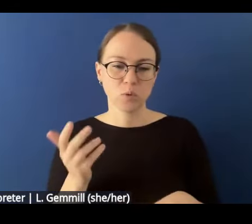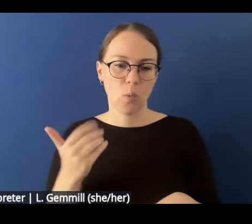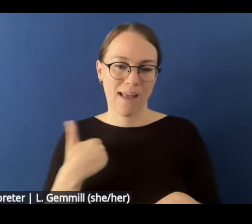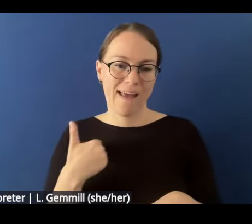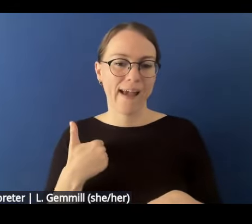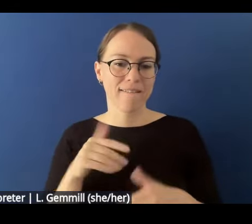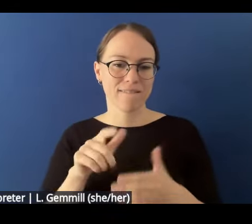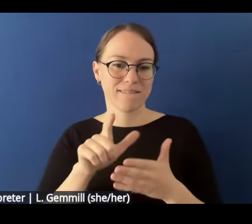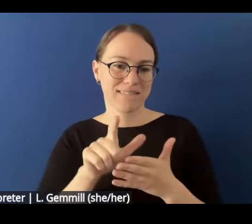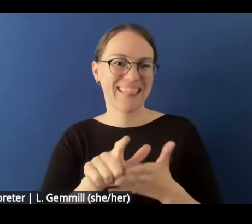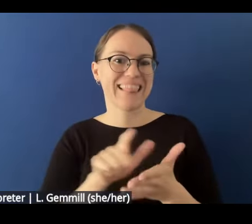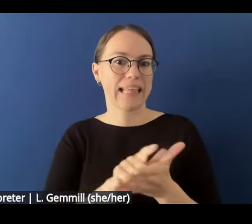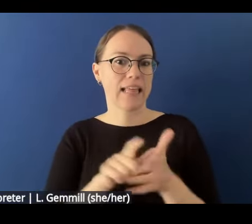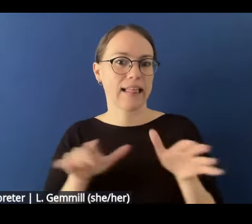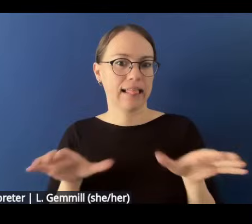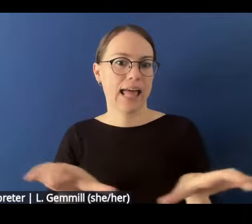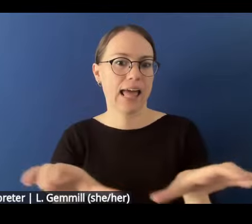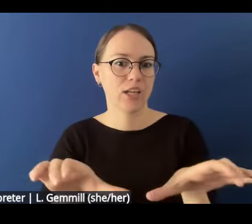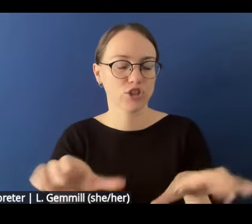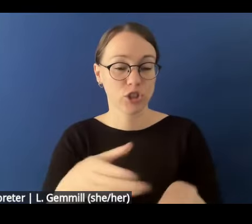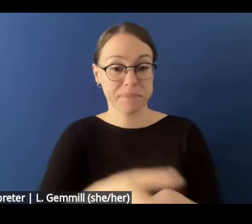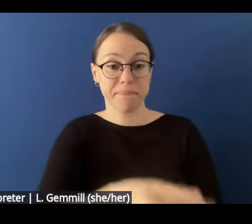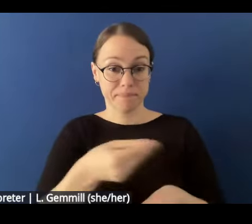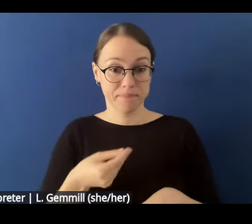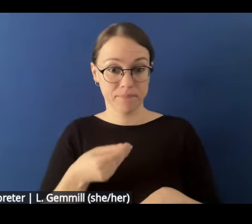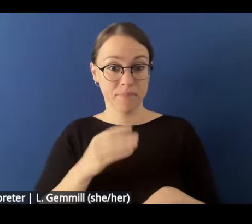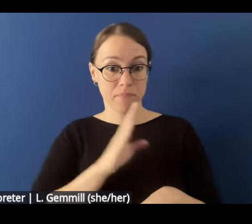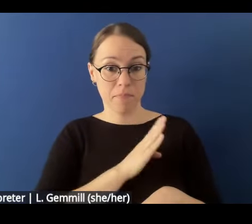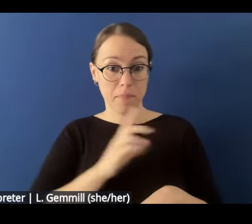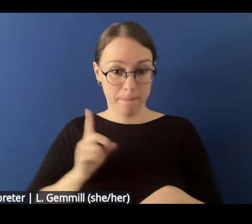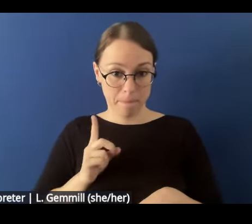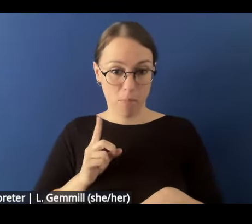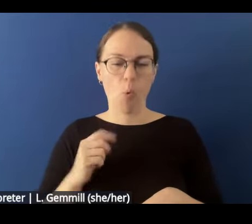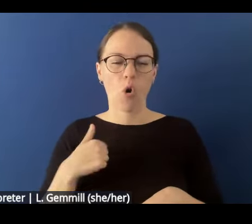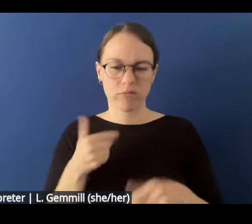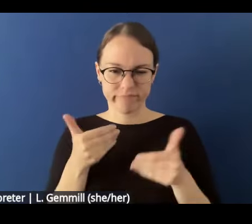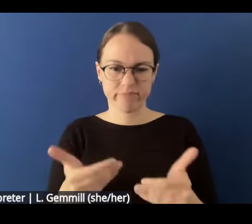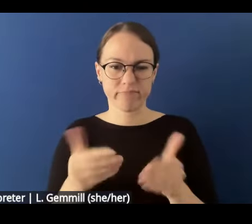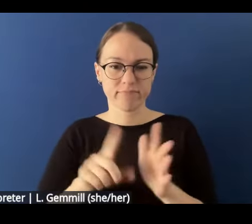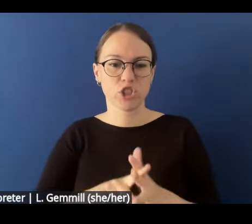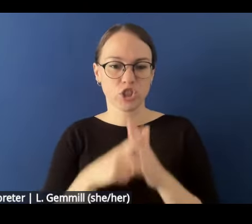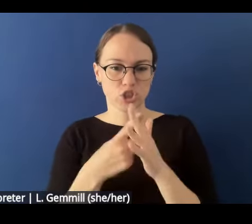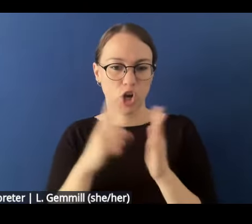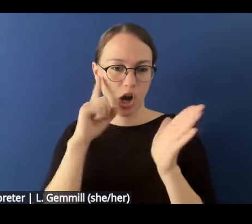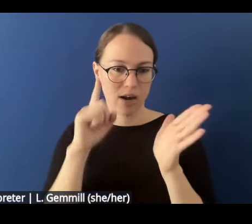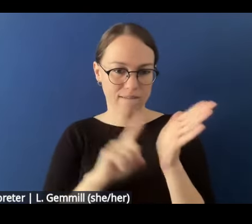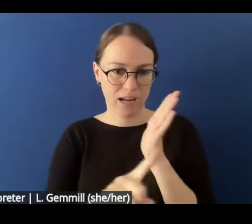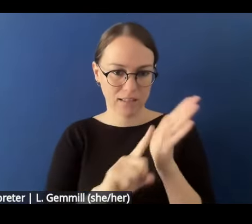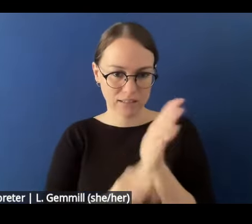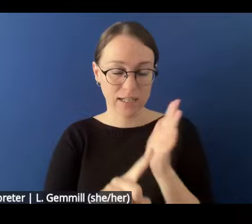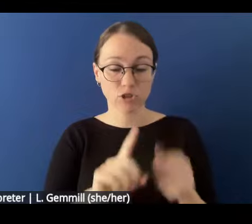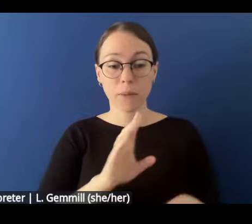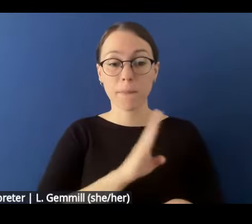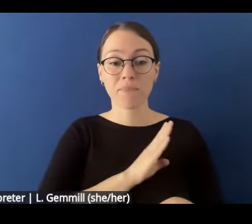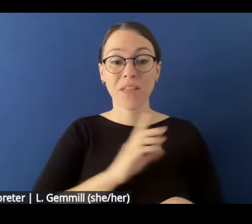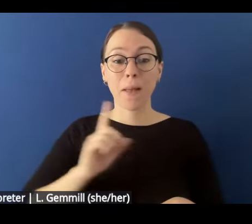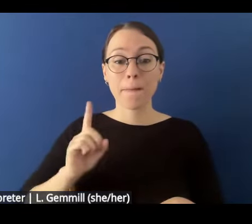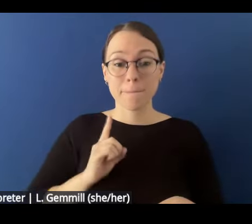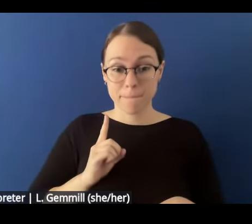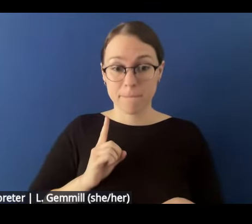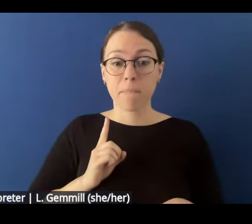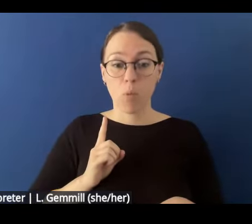legal action as well. It eventually came back to the board and we commenced an investigation. So the board asked,